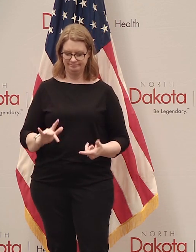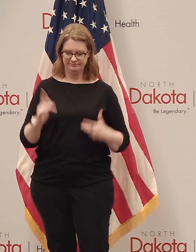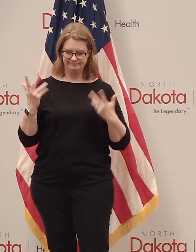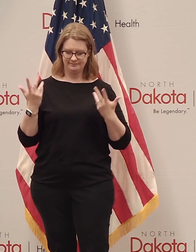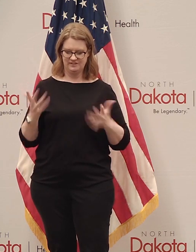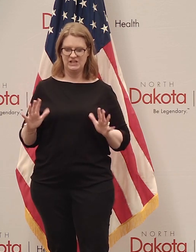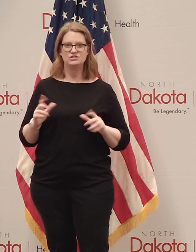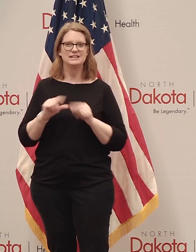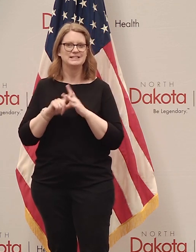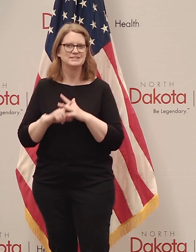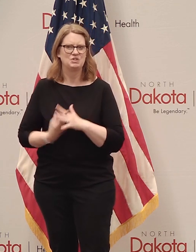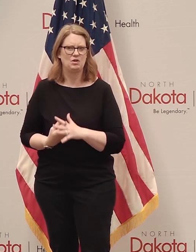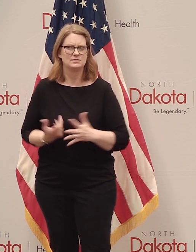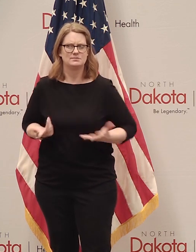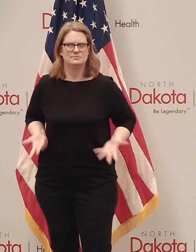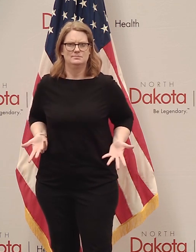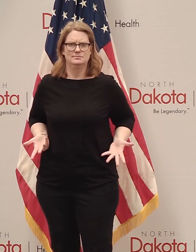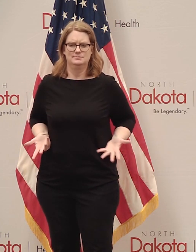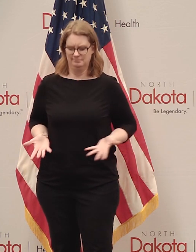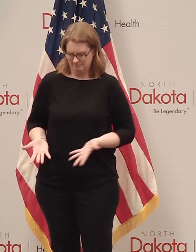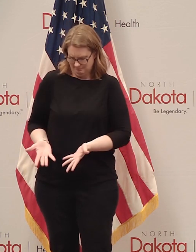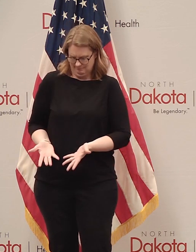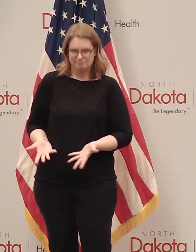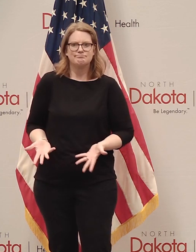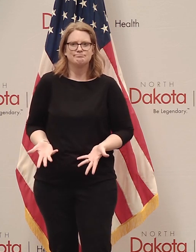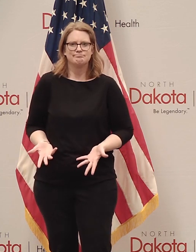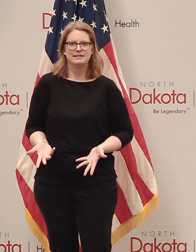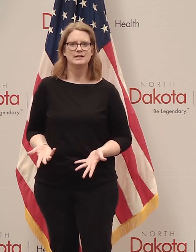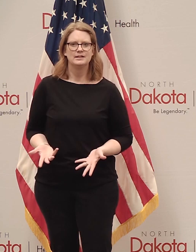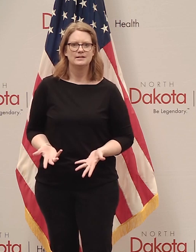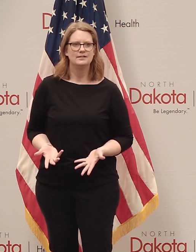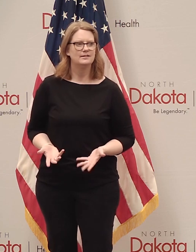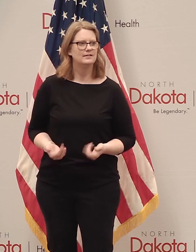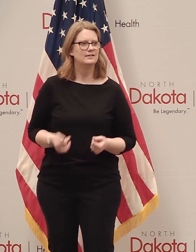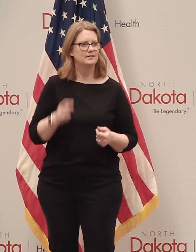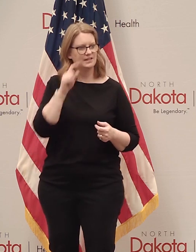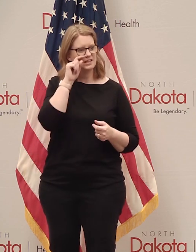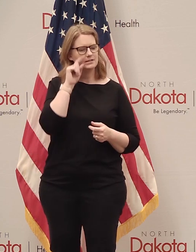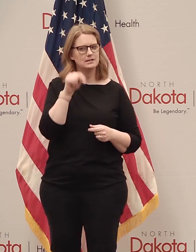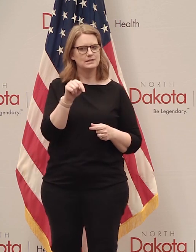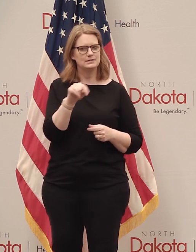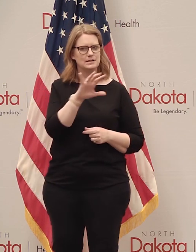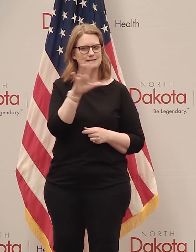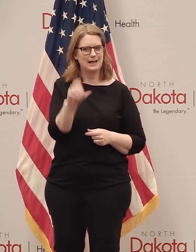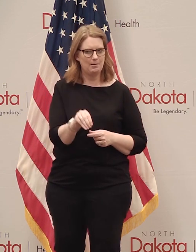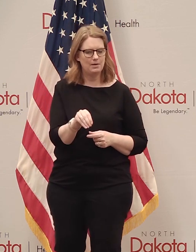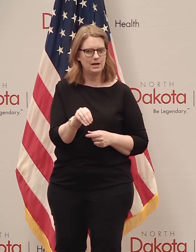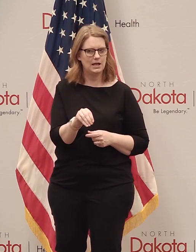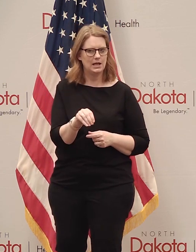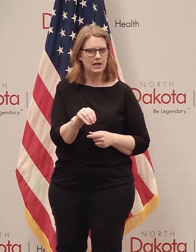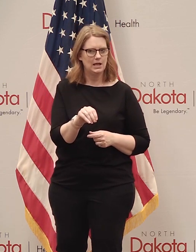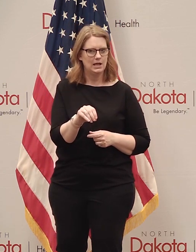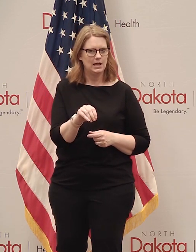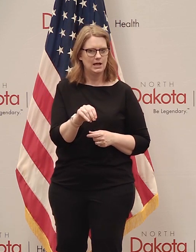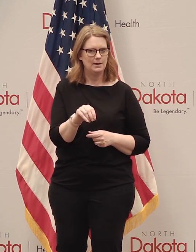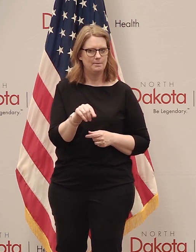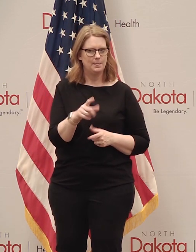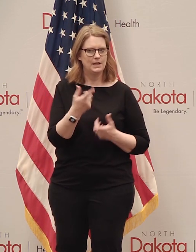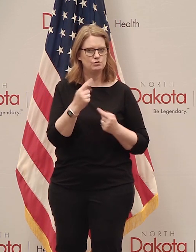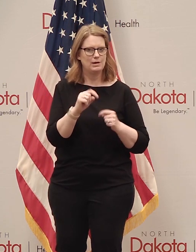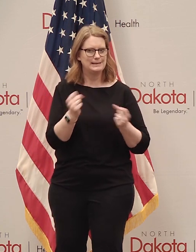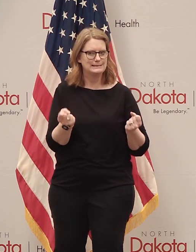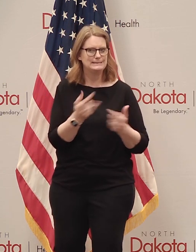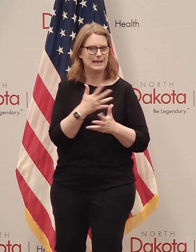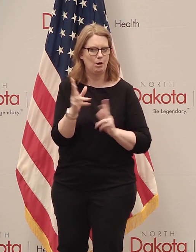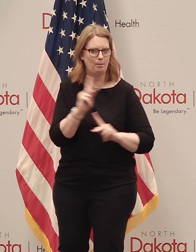the, and again, the gotcha in this case came from a company that is in the business of trying to